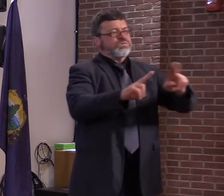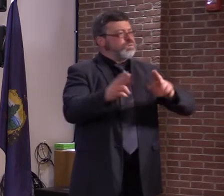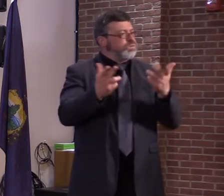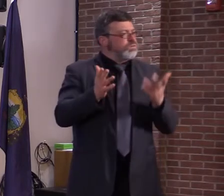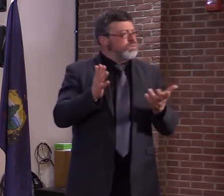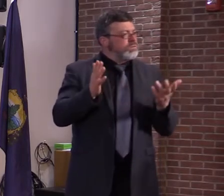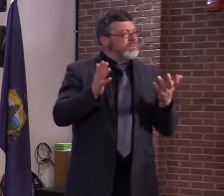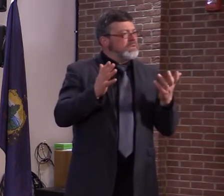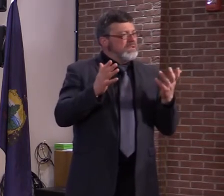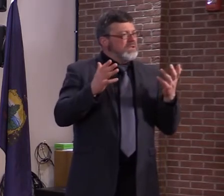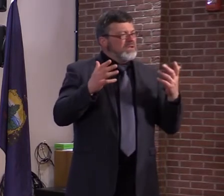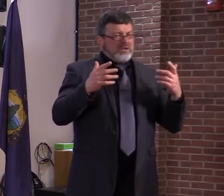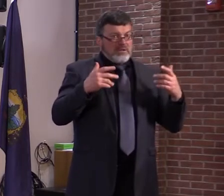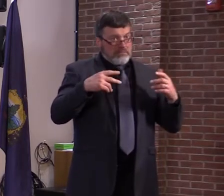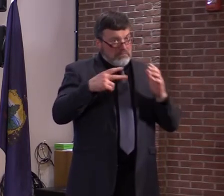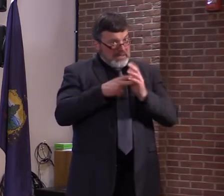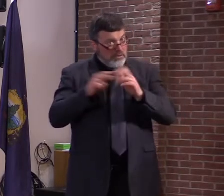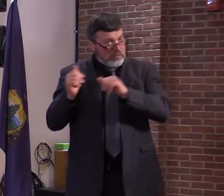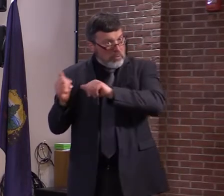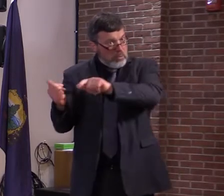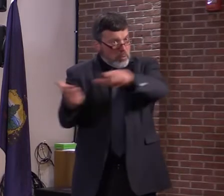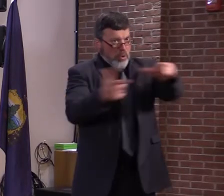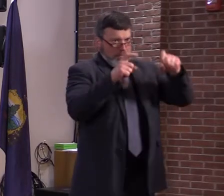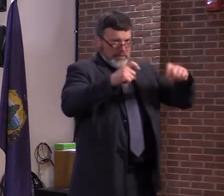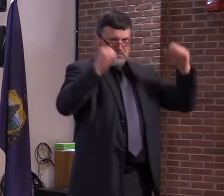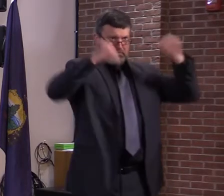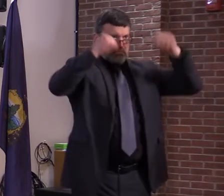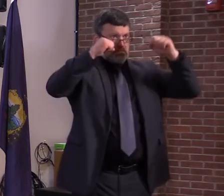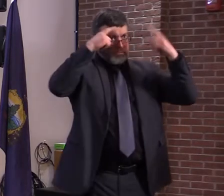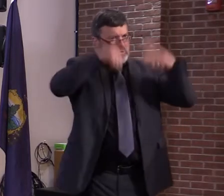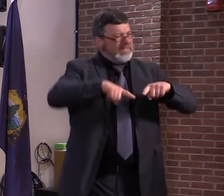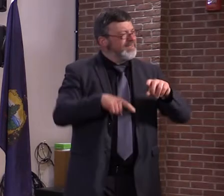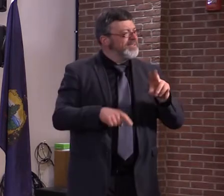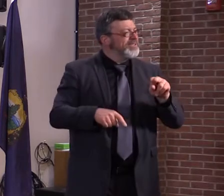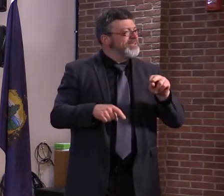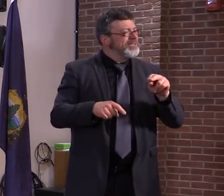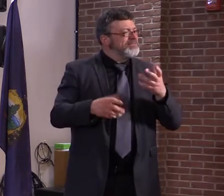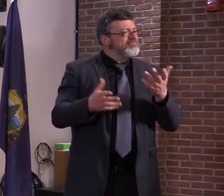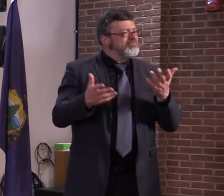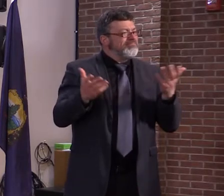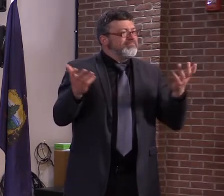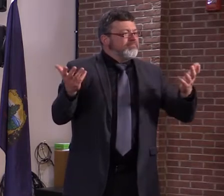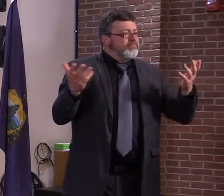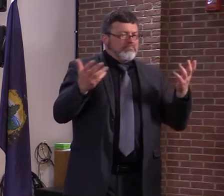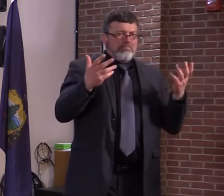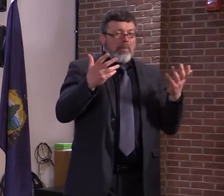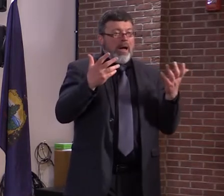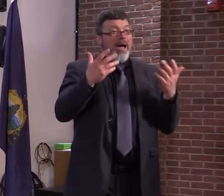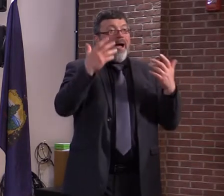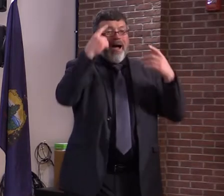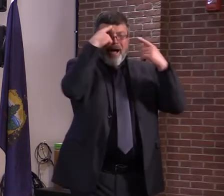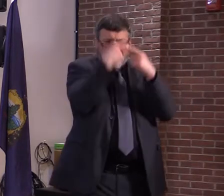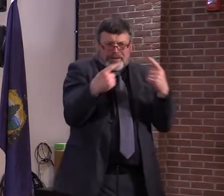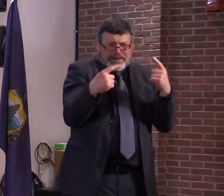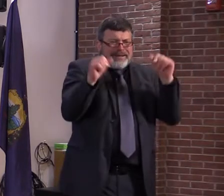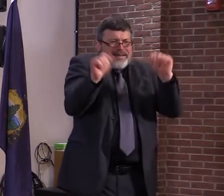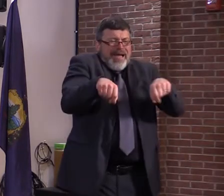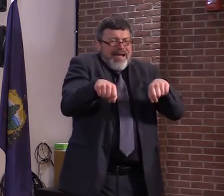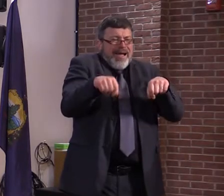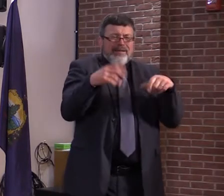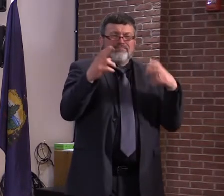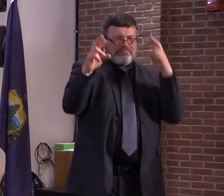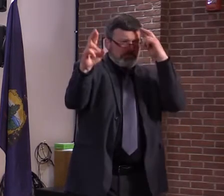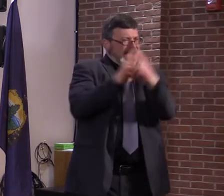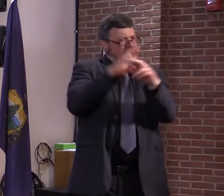I mean, that's what a democracy is about, right? Having civil disagreement, respectful. Disagreements, and I've